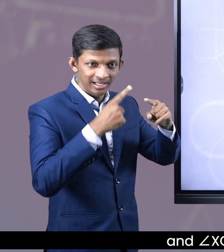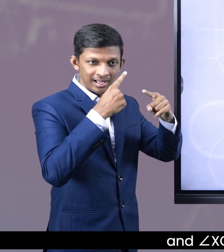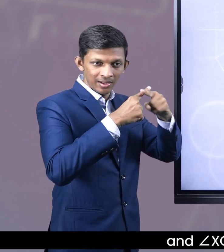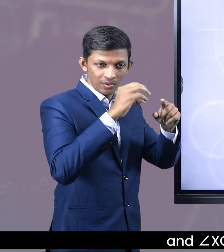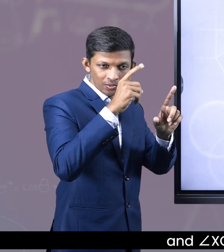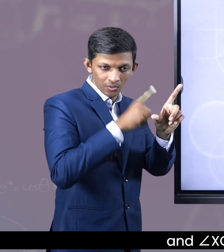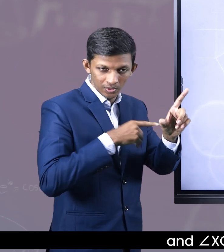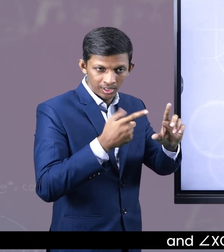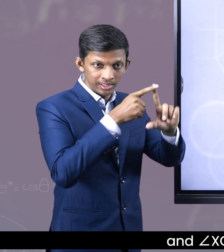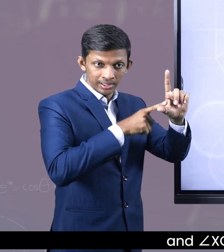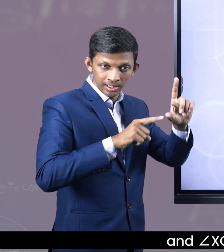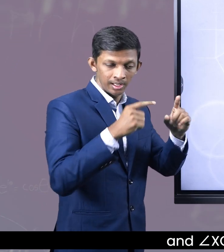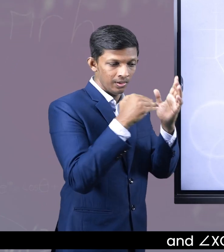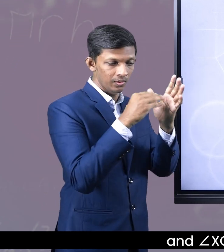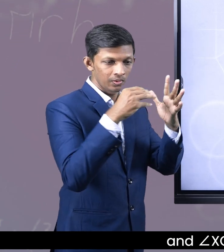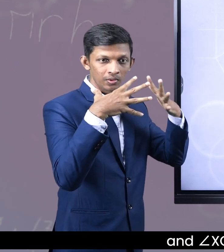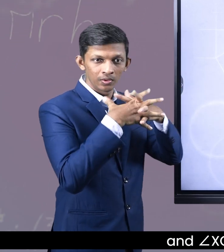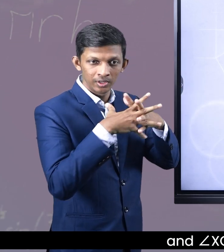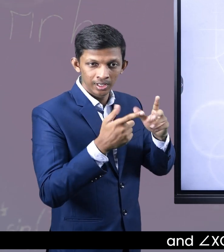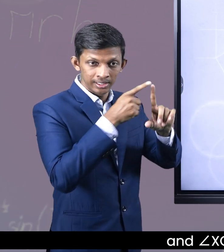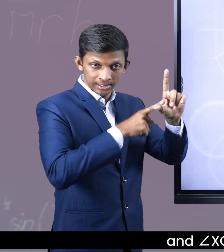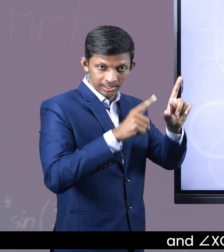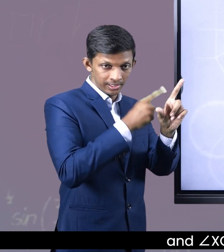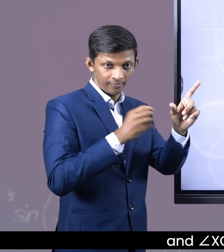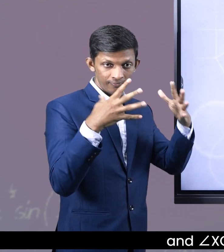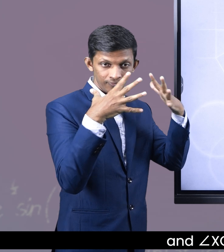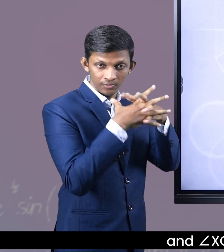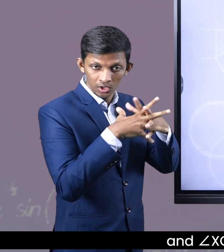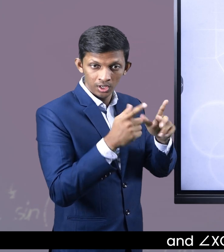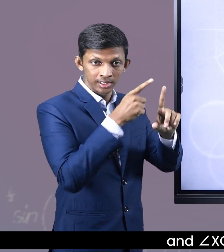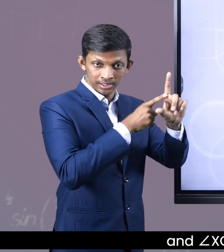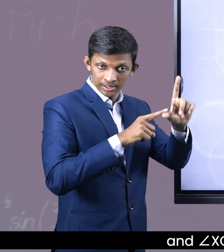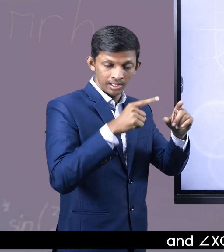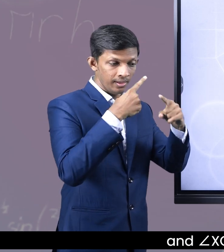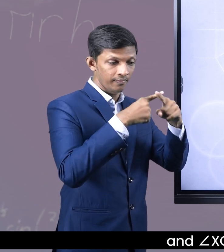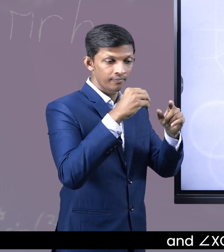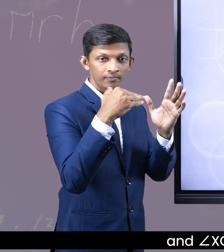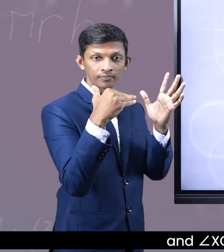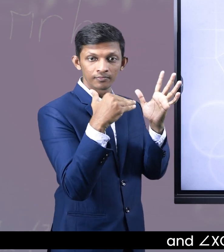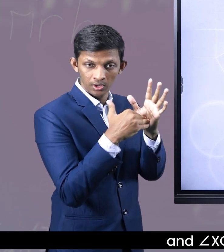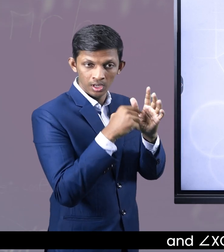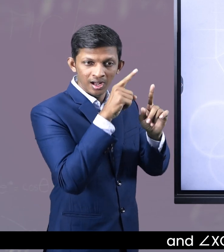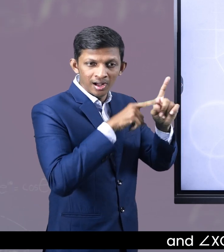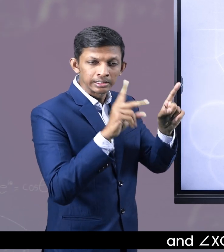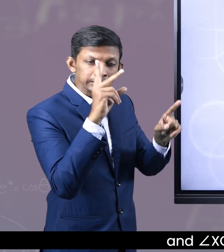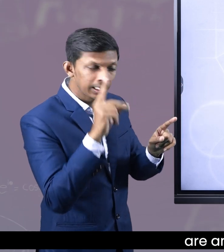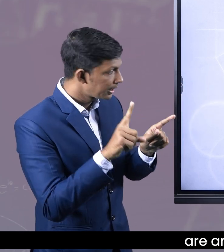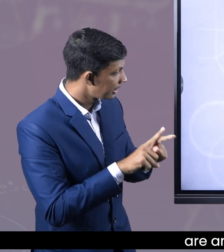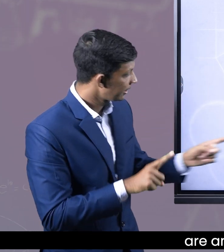angle XOY, angle ZOW, angle YOW and angle XOZ are angles